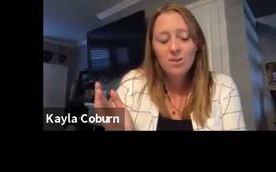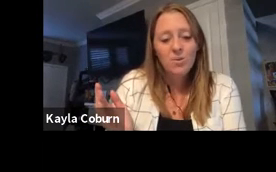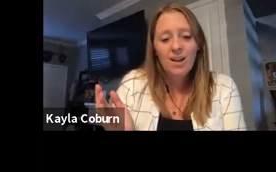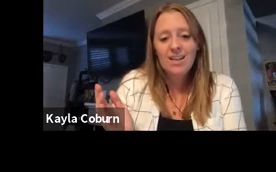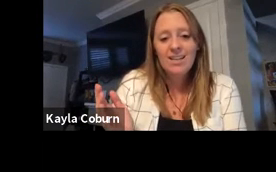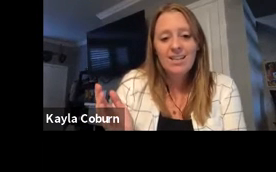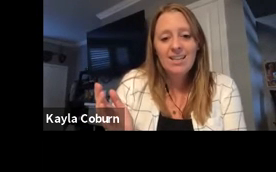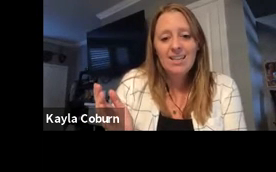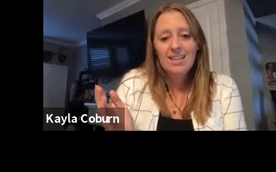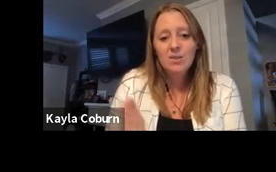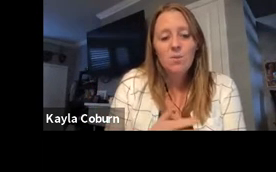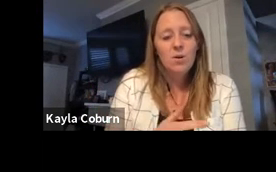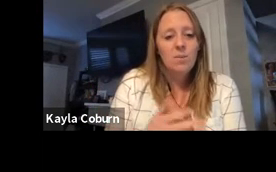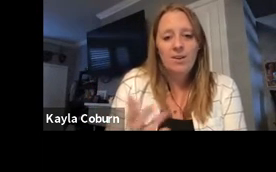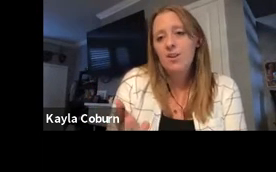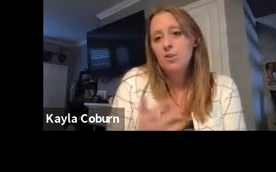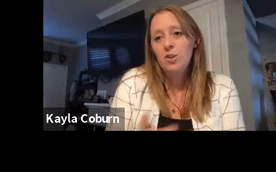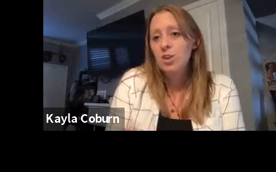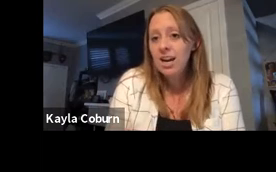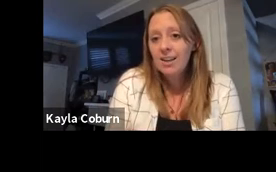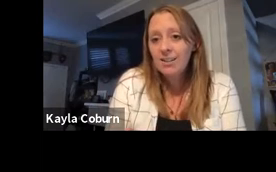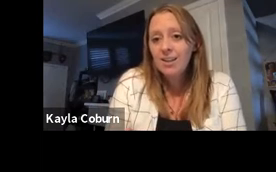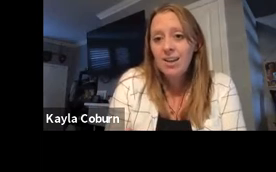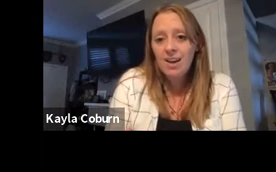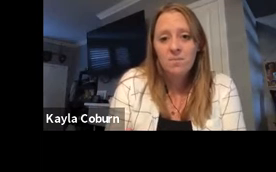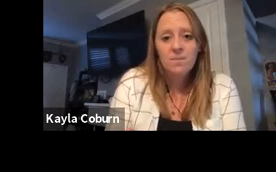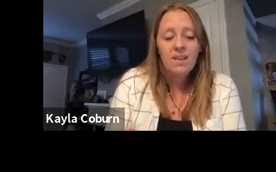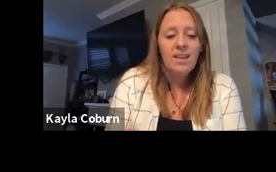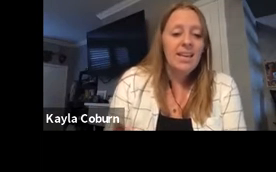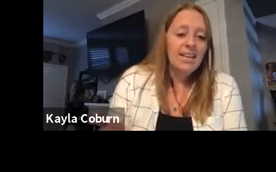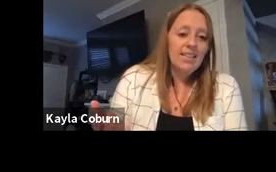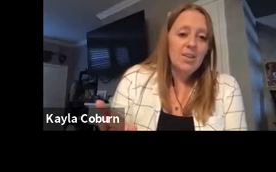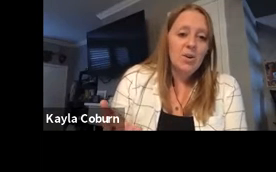on which one is more beneficial for your child.